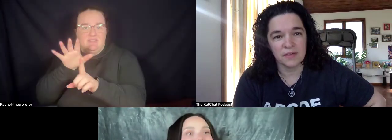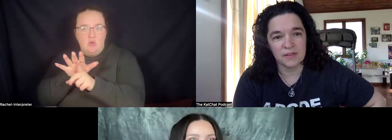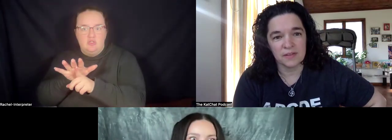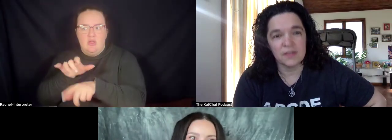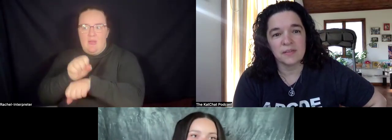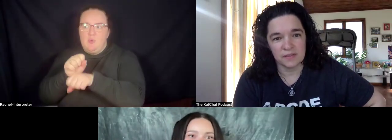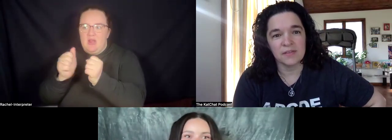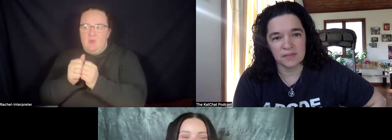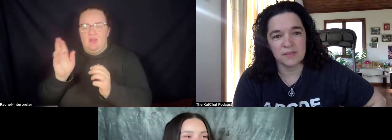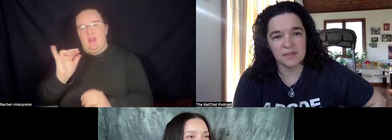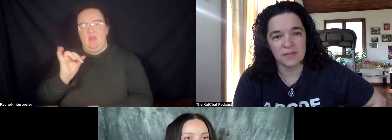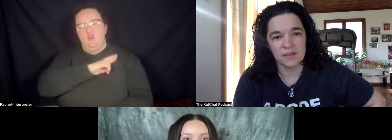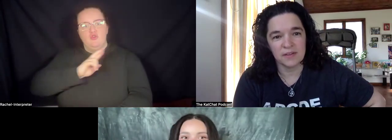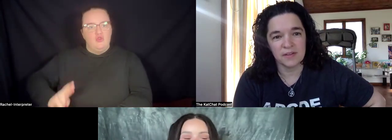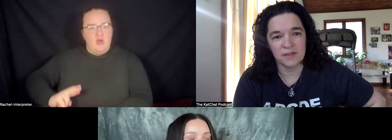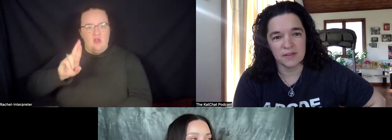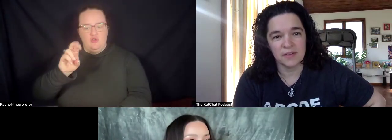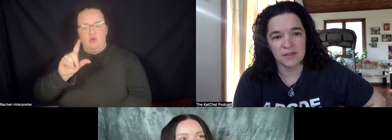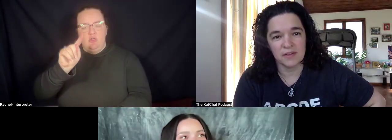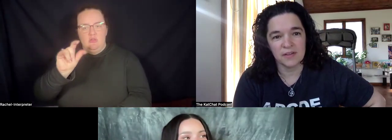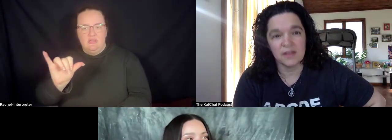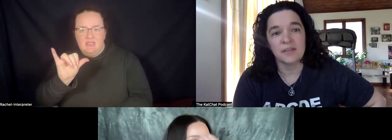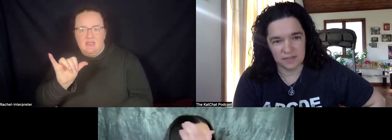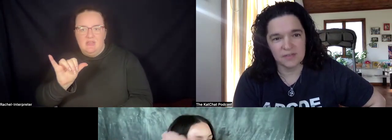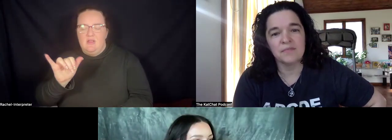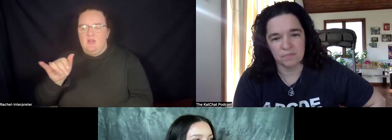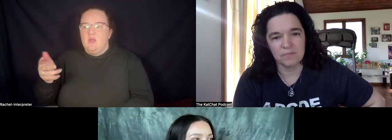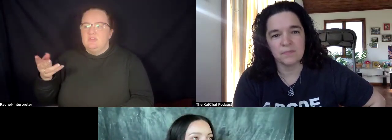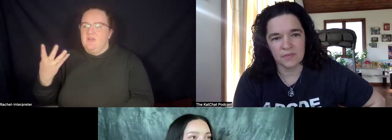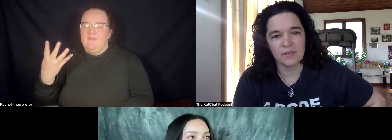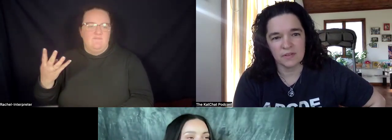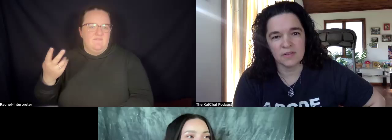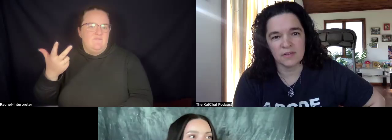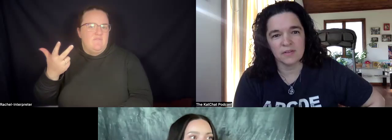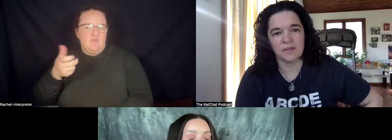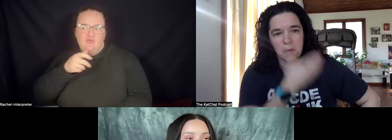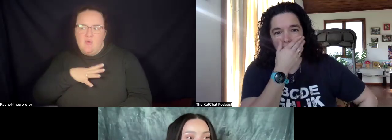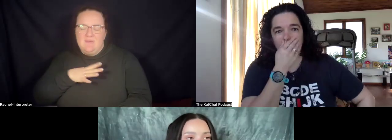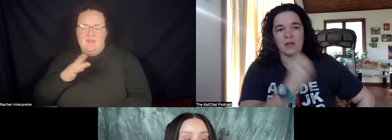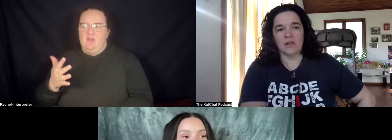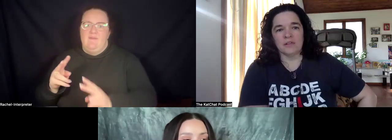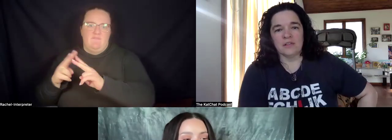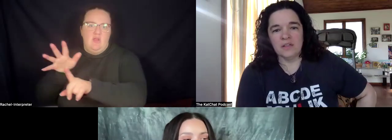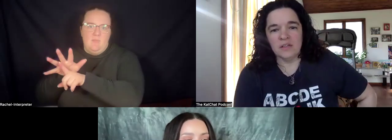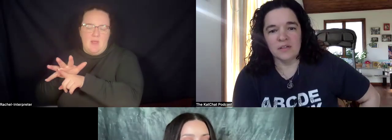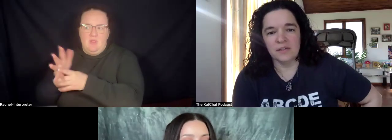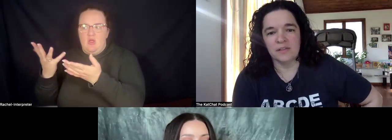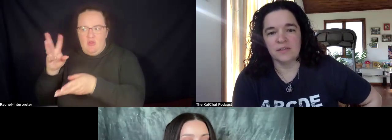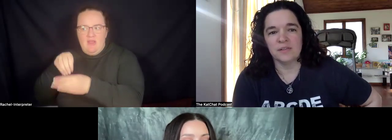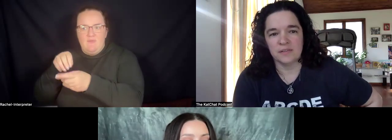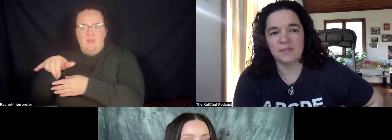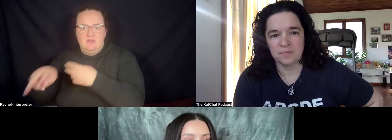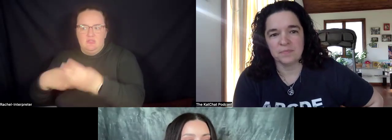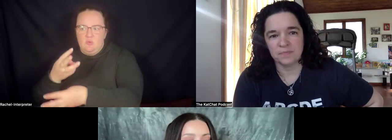with royalty here, like Ashley Newborough, like Natalie Hall. I felt very blessed to be part of that process.